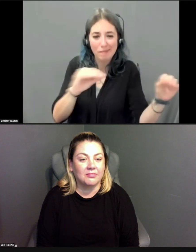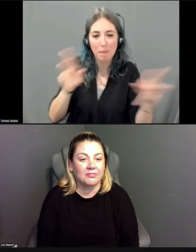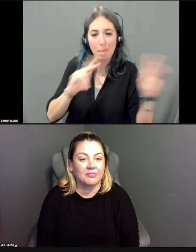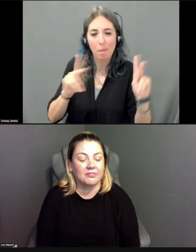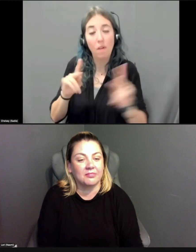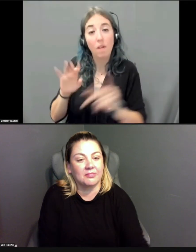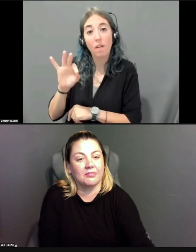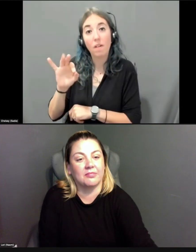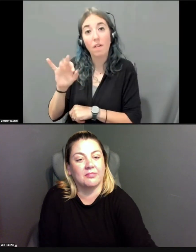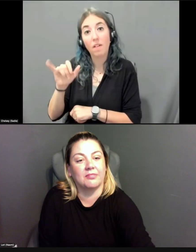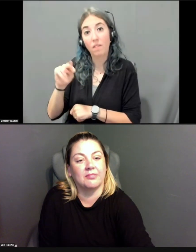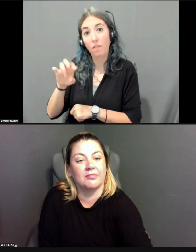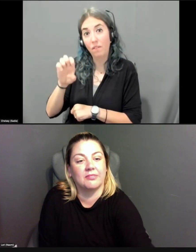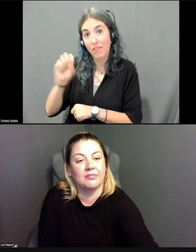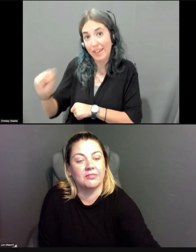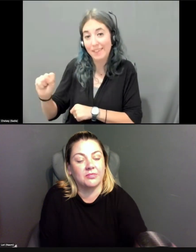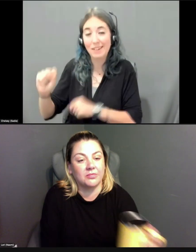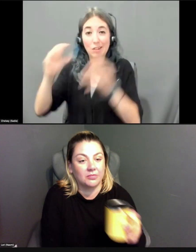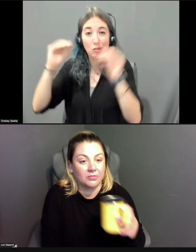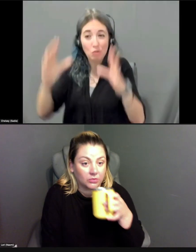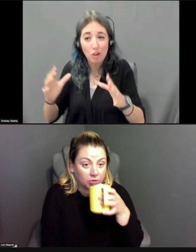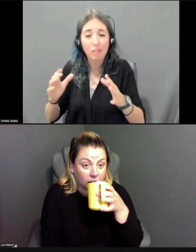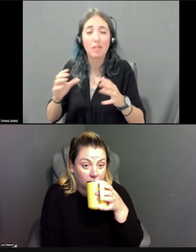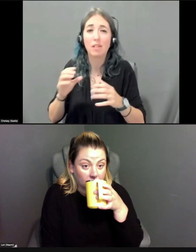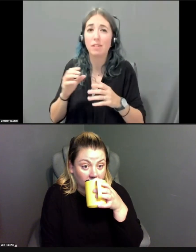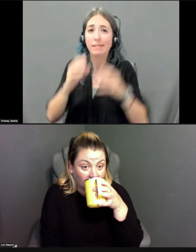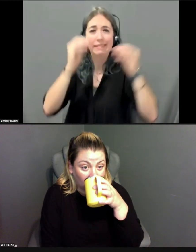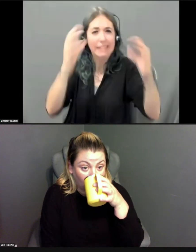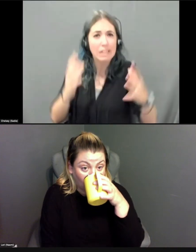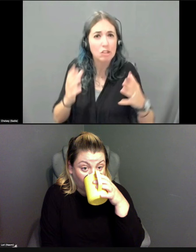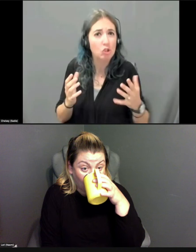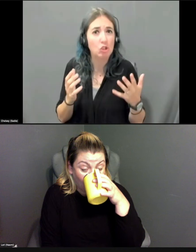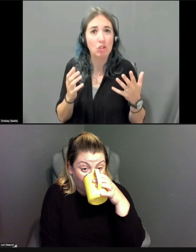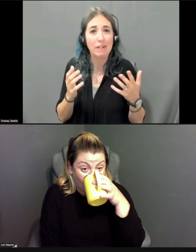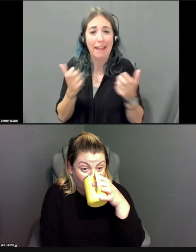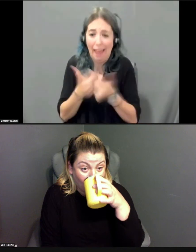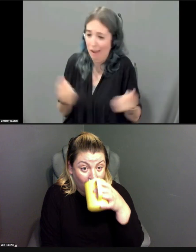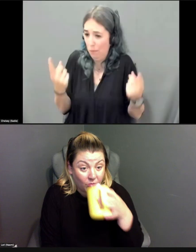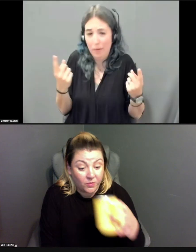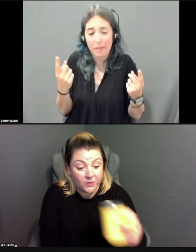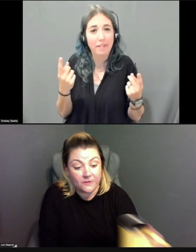or teachers, I mean, anybody, like whenever we're talking about